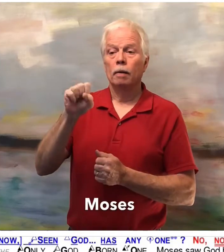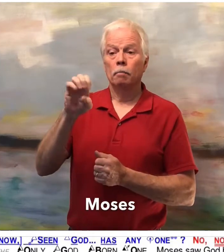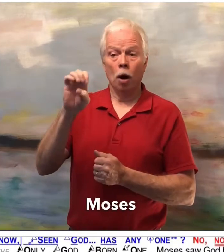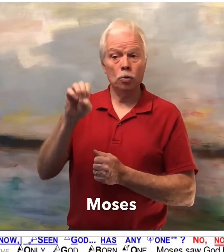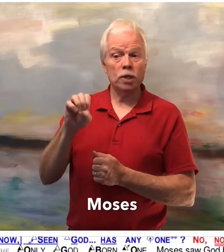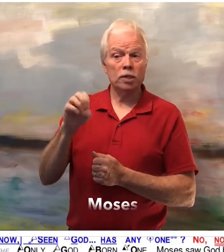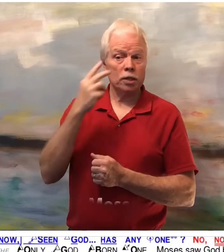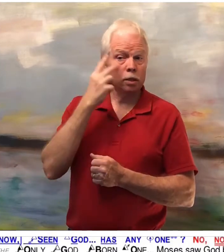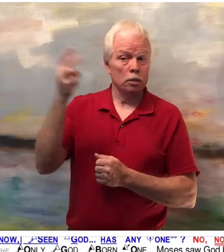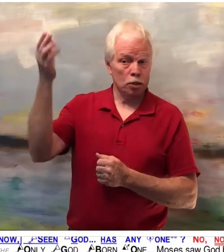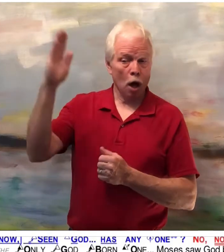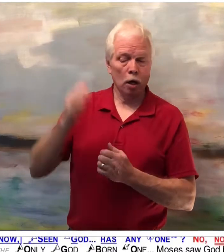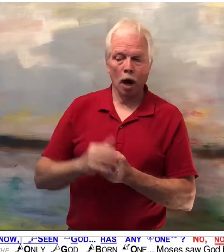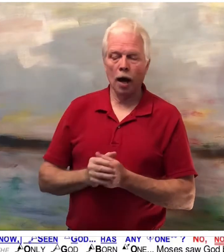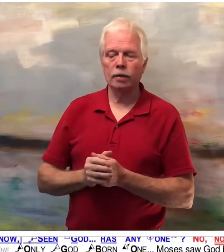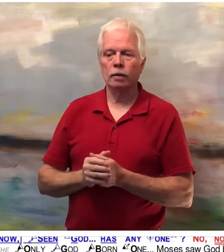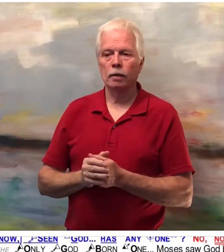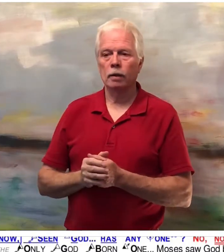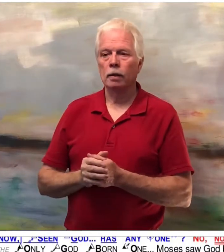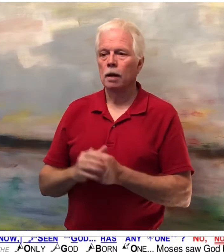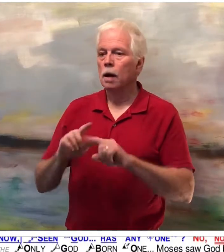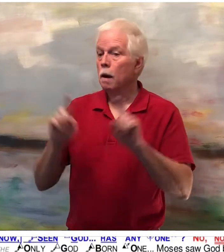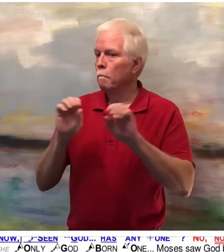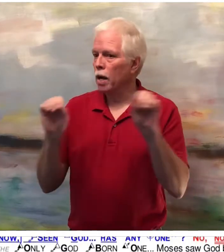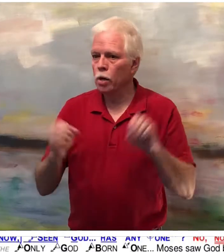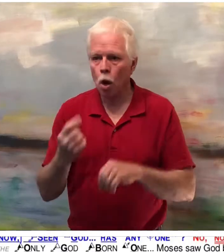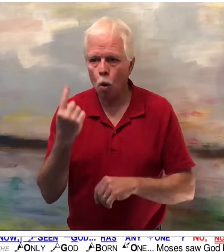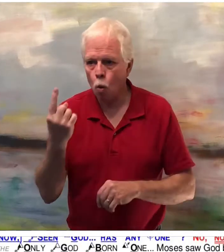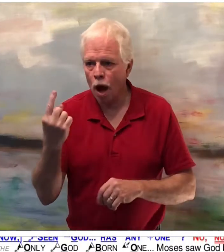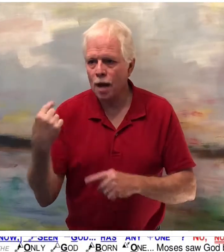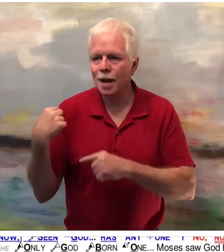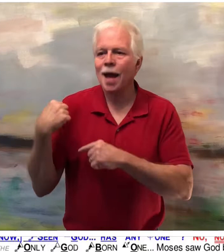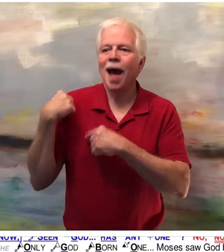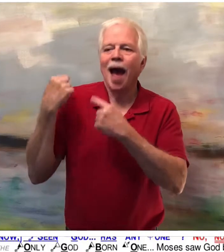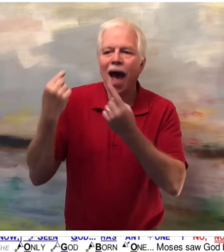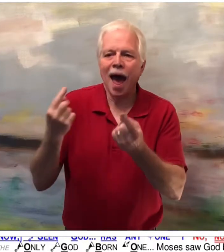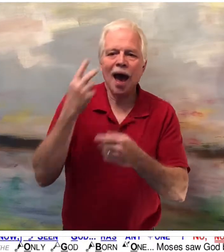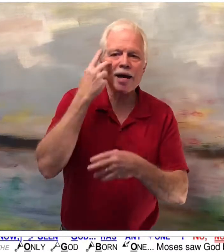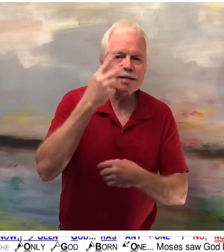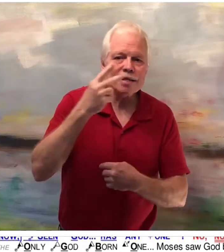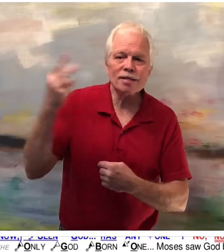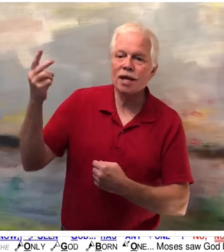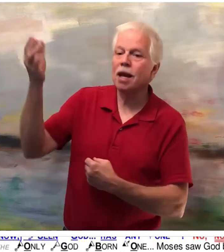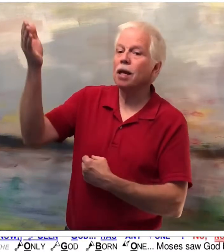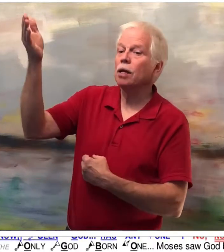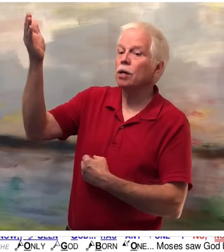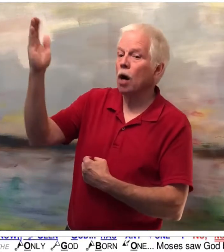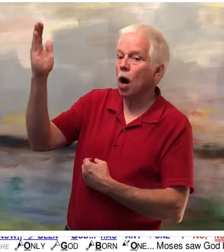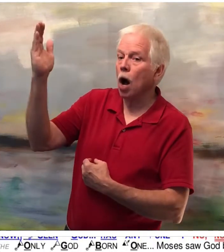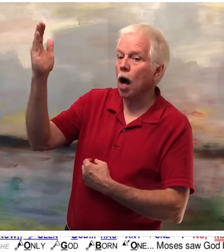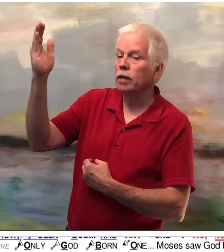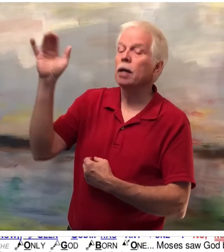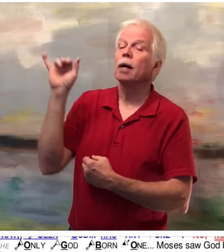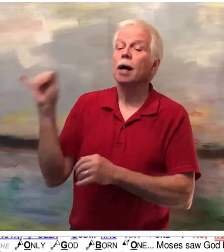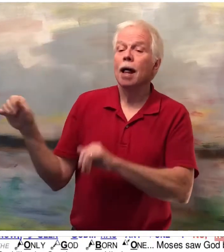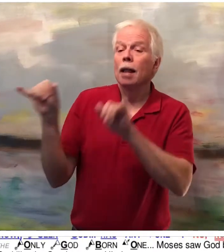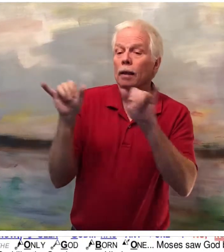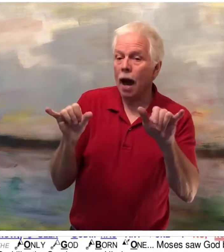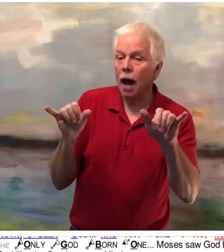Moses saw God, but no one has seen God like